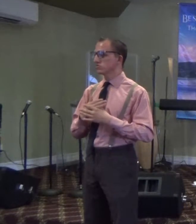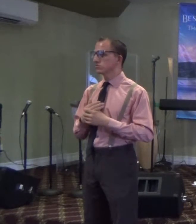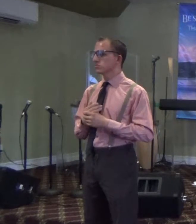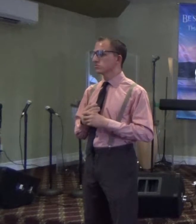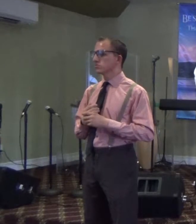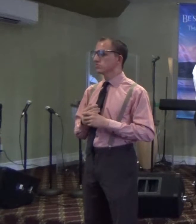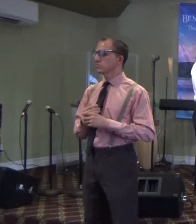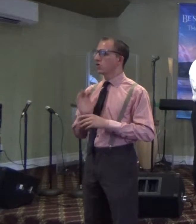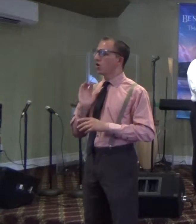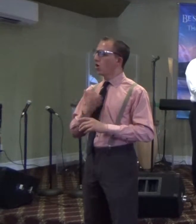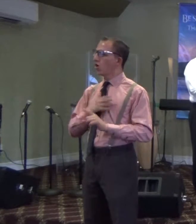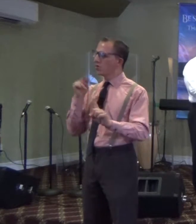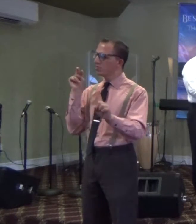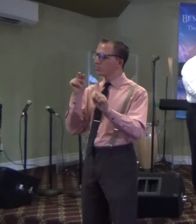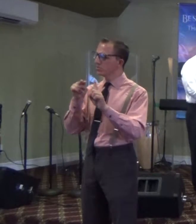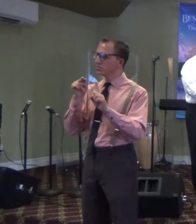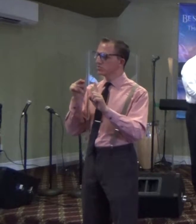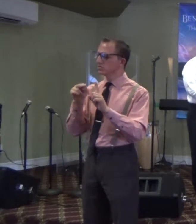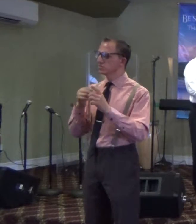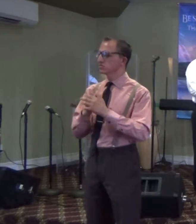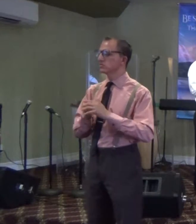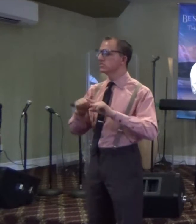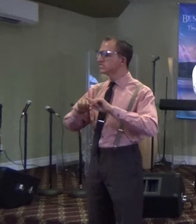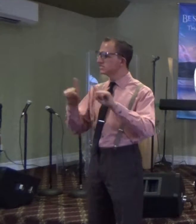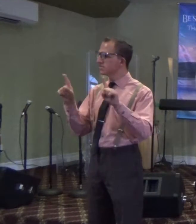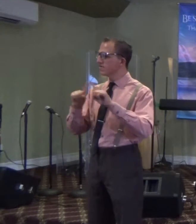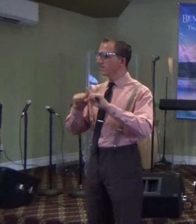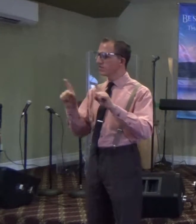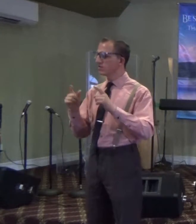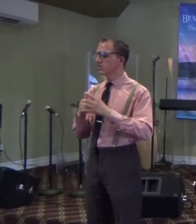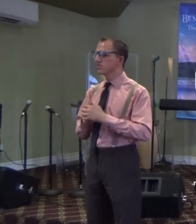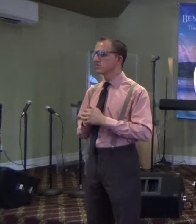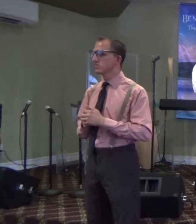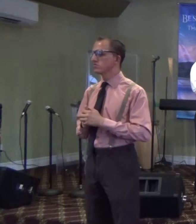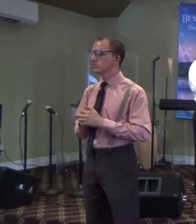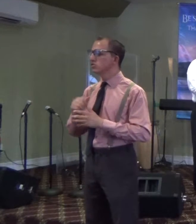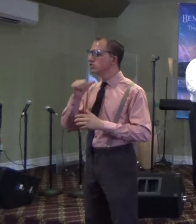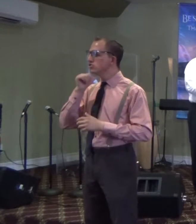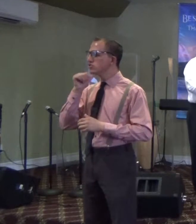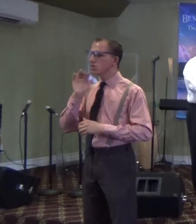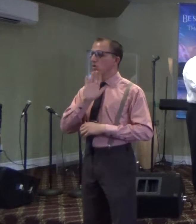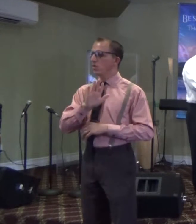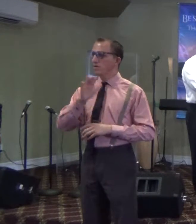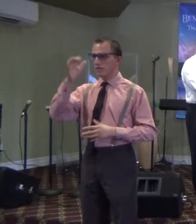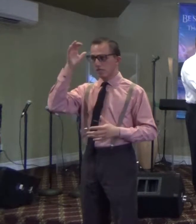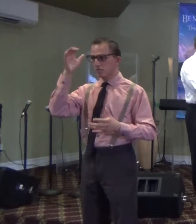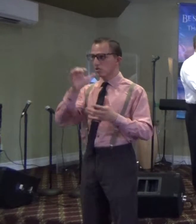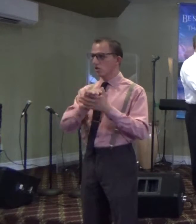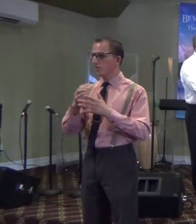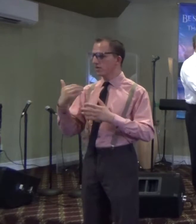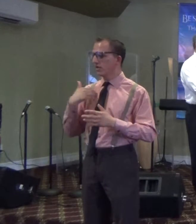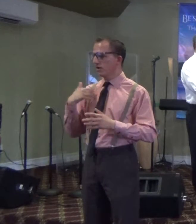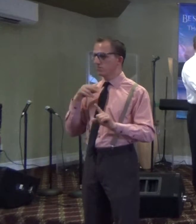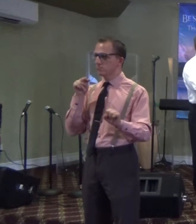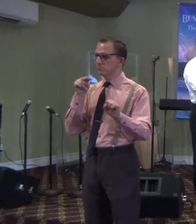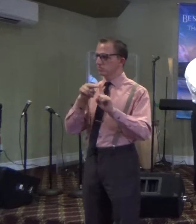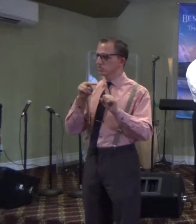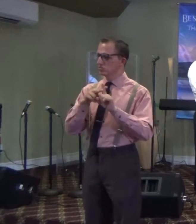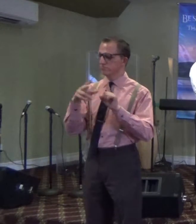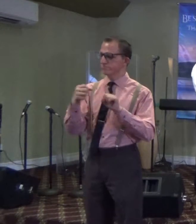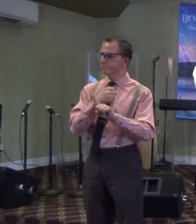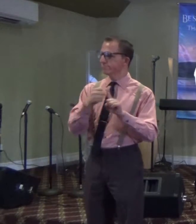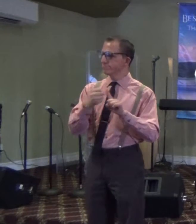la visión the vision diferente. differently. No la visión que tenía su esposa, Not the vision that her husband had,